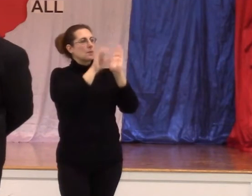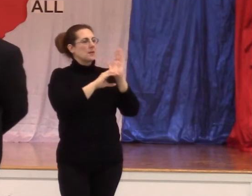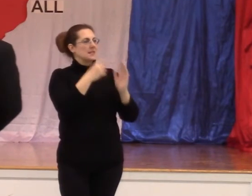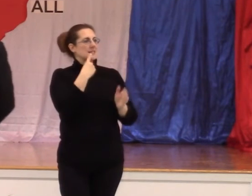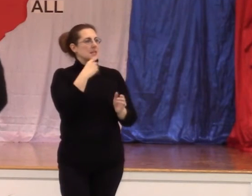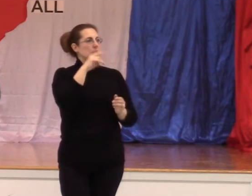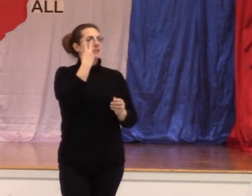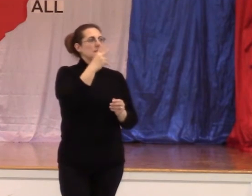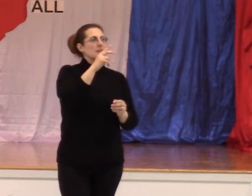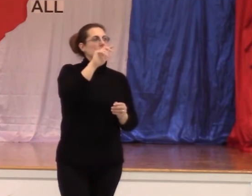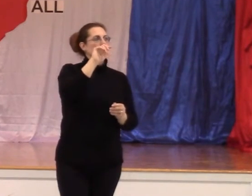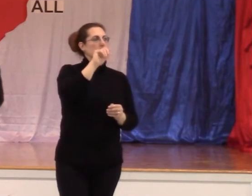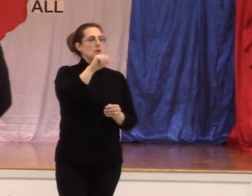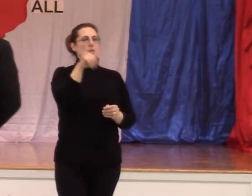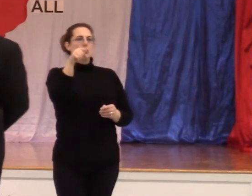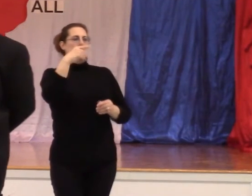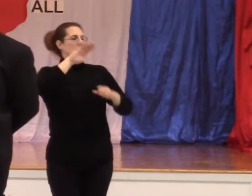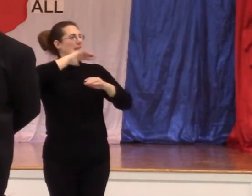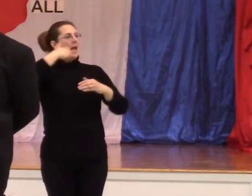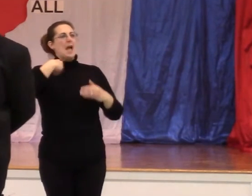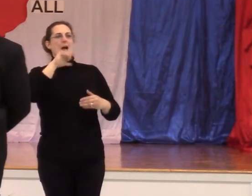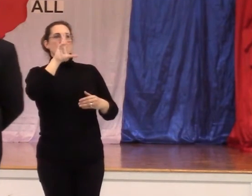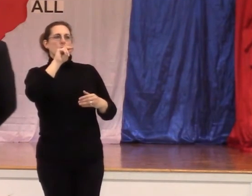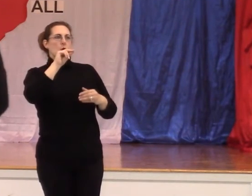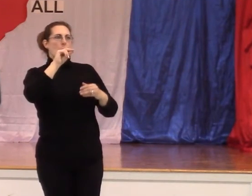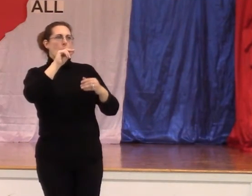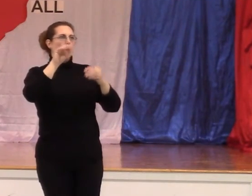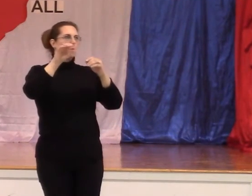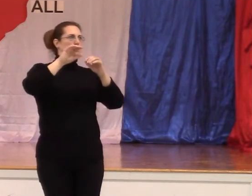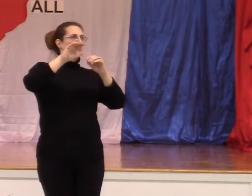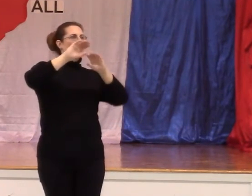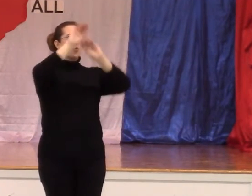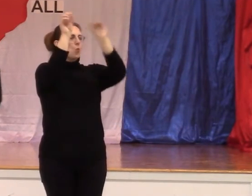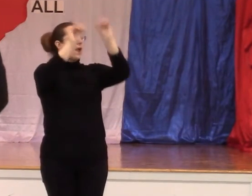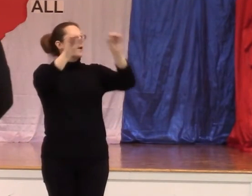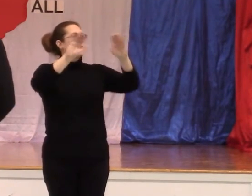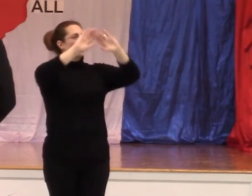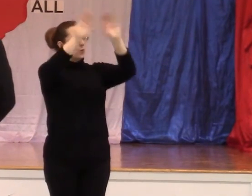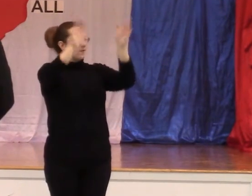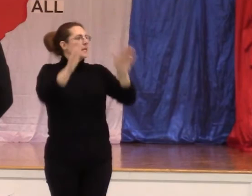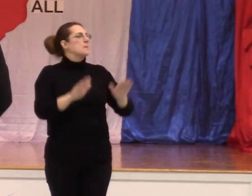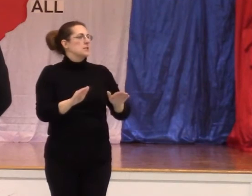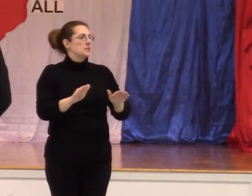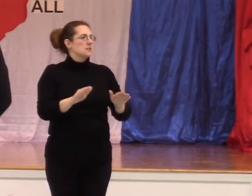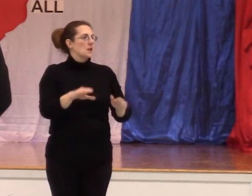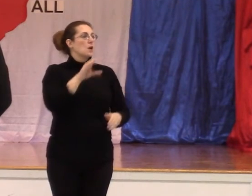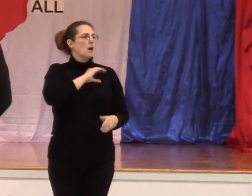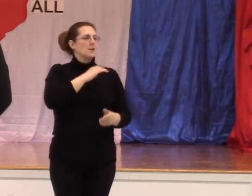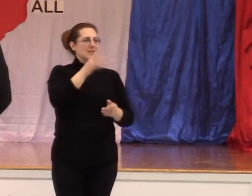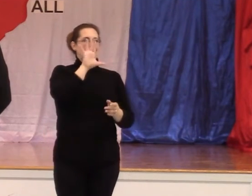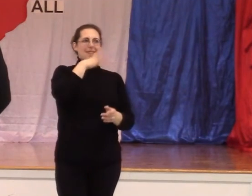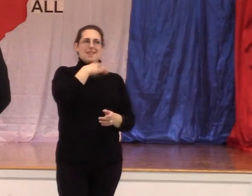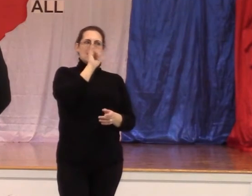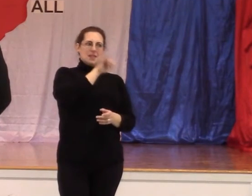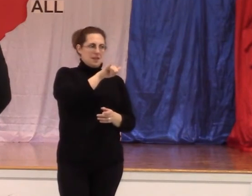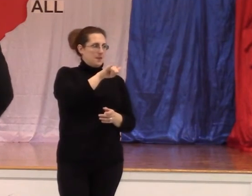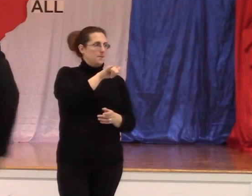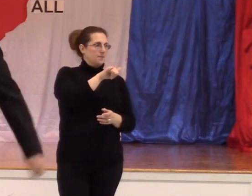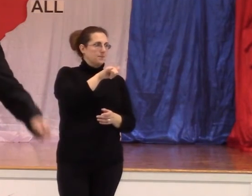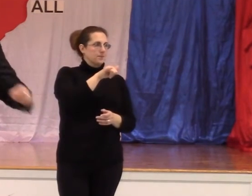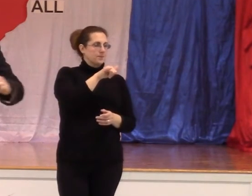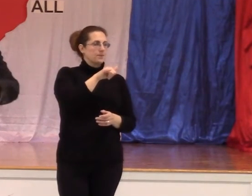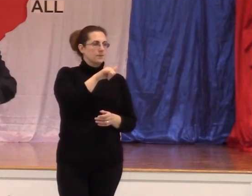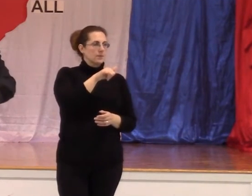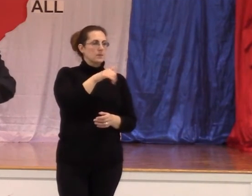no graven images. Right. Karlstadt would be in favor of that one. Right?